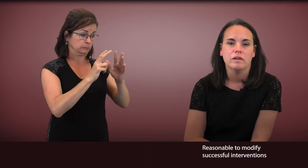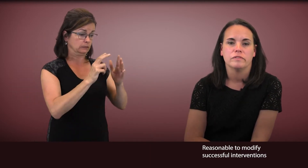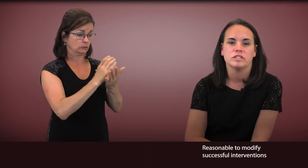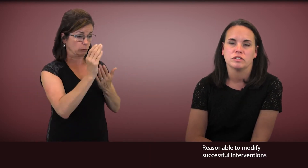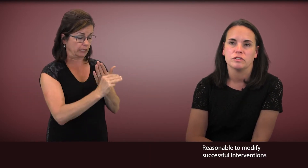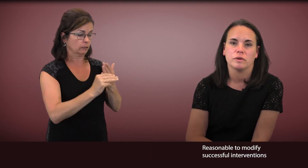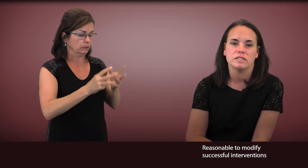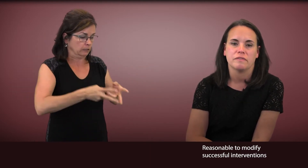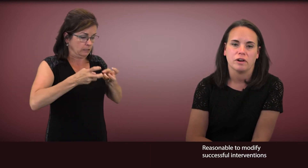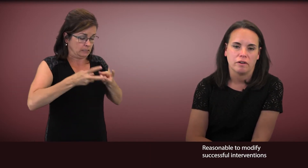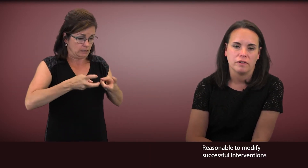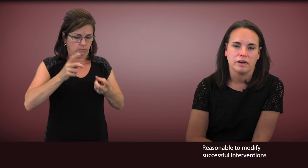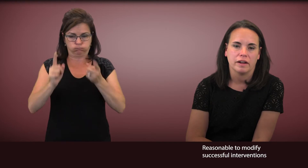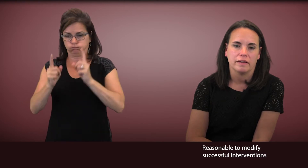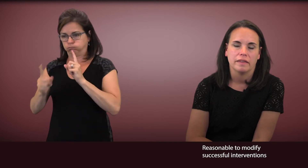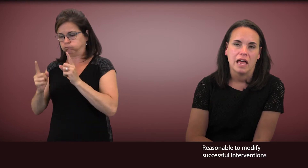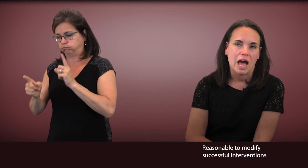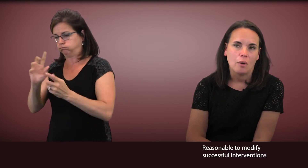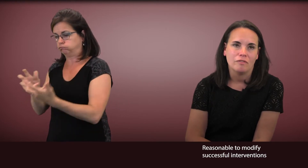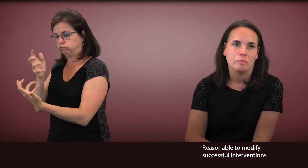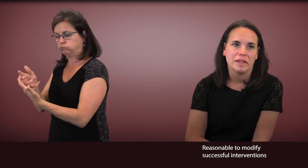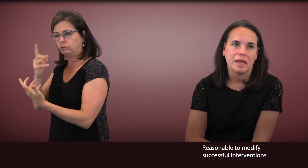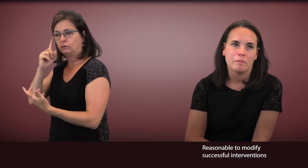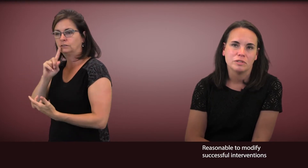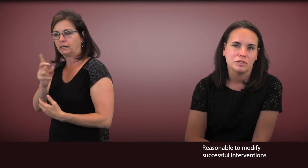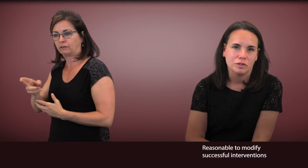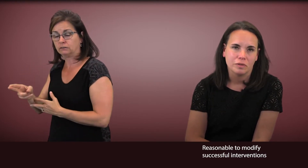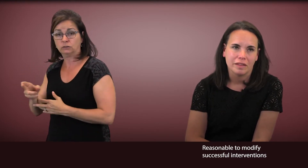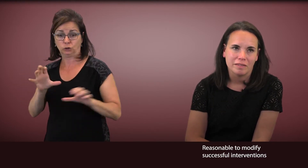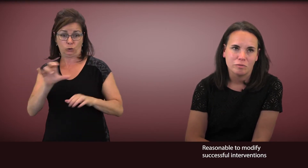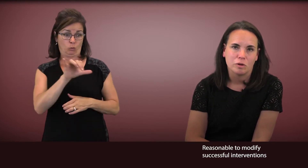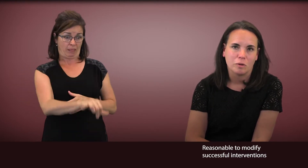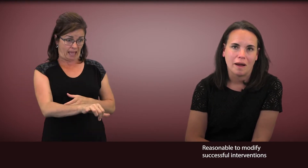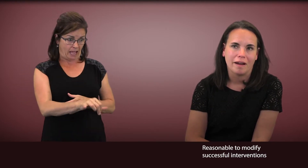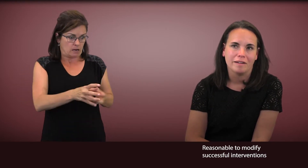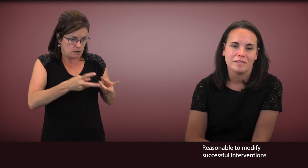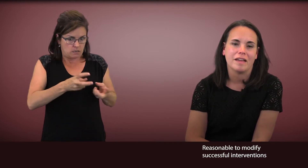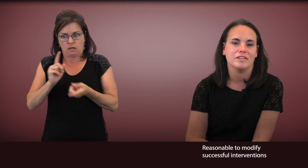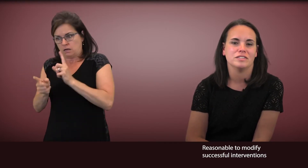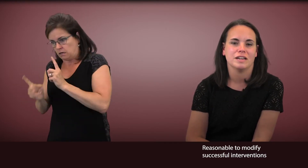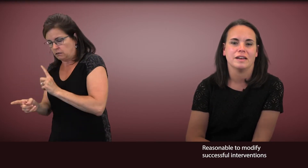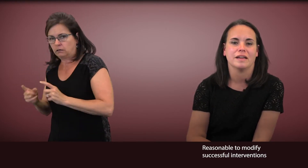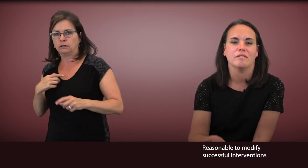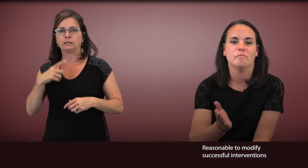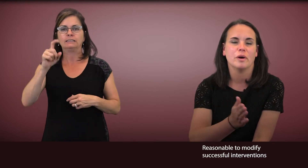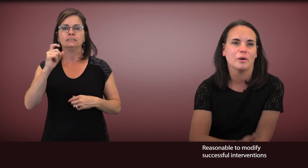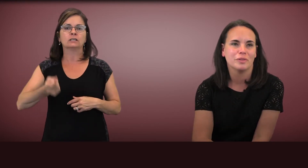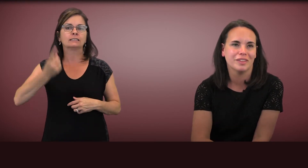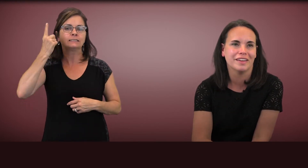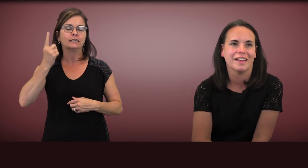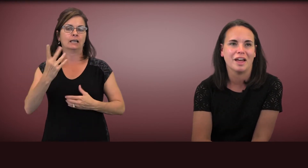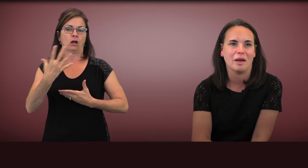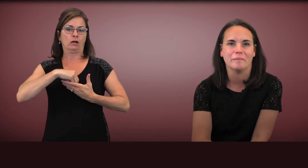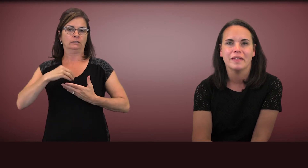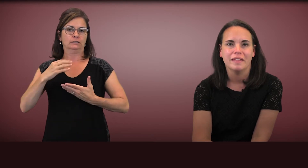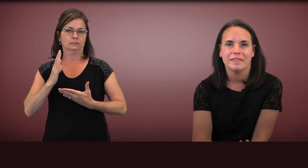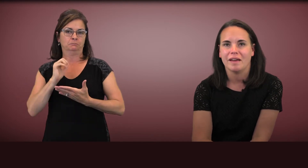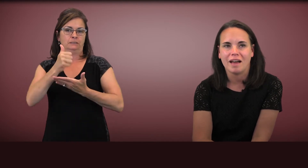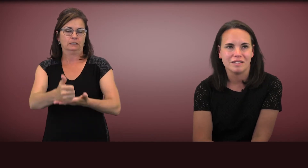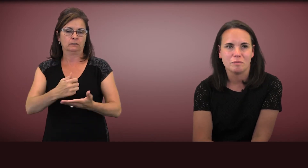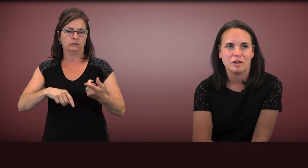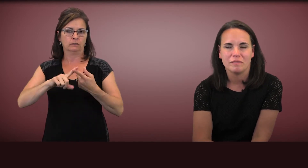them for children who are deaf and hard of hearing. However, being able to do this requires an understanding of both